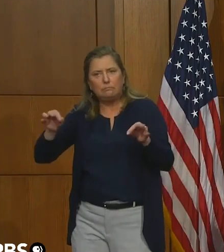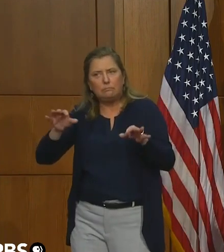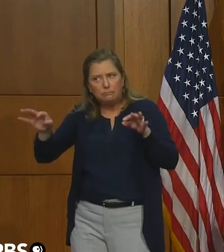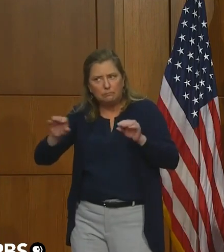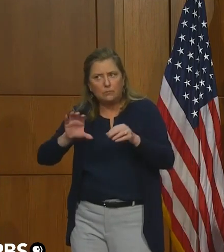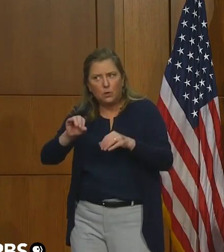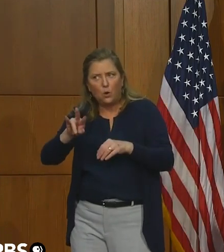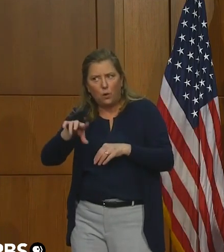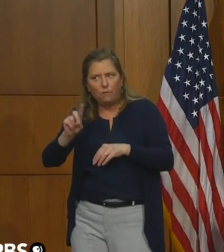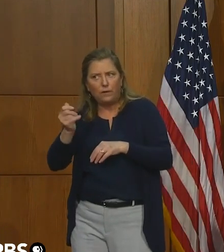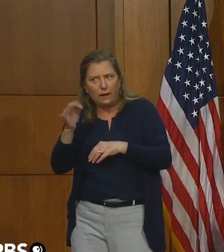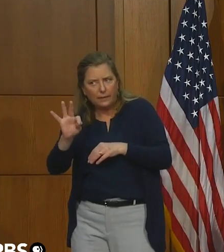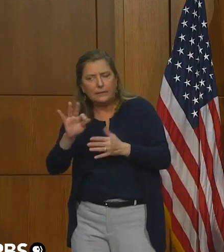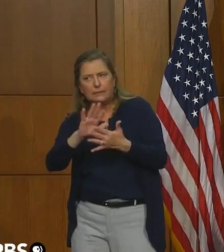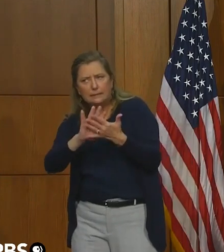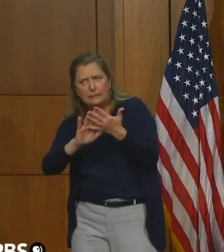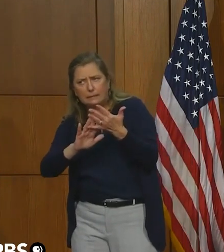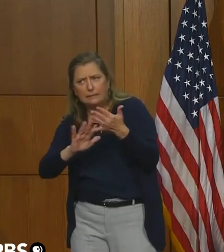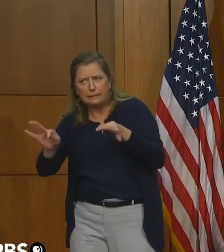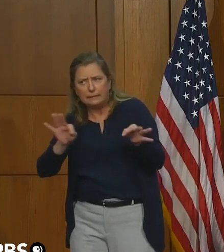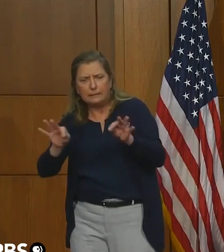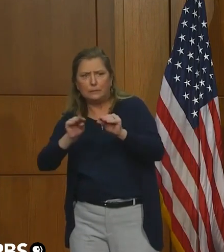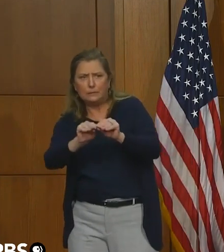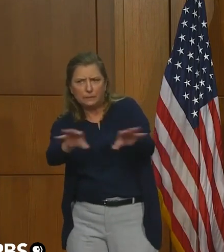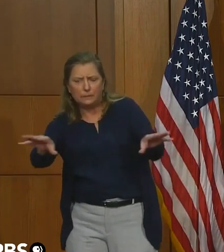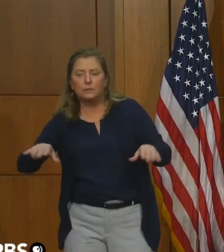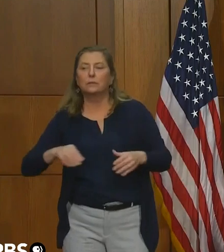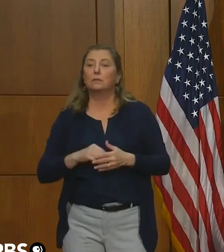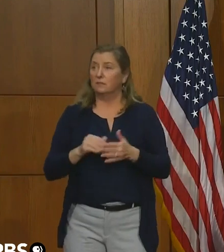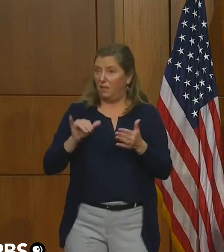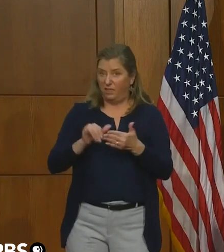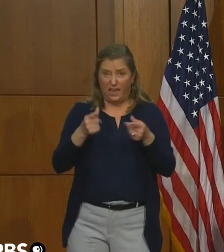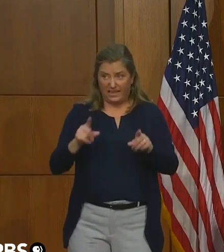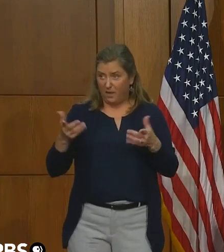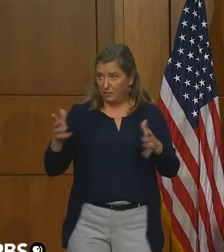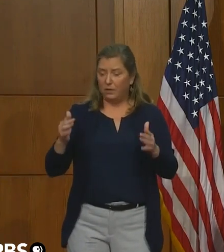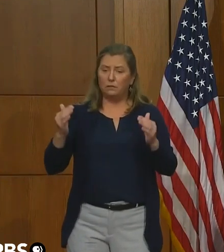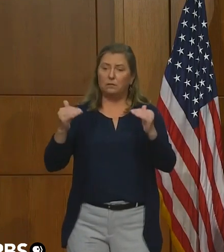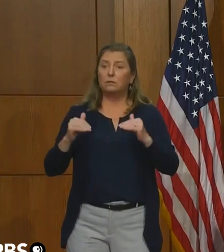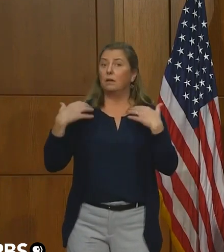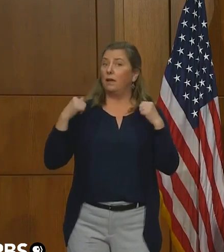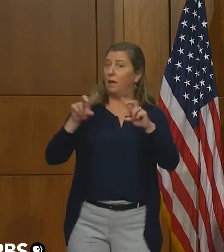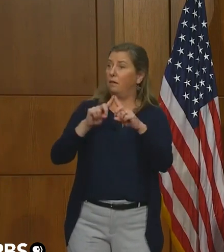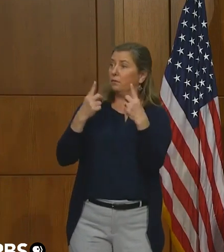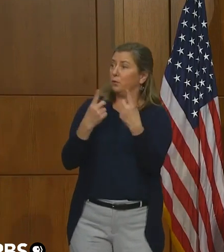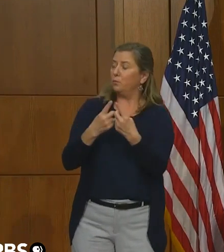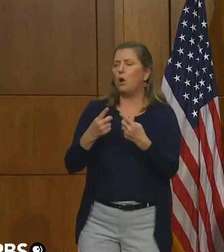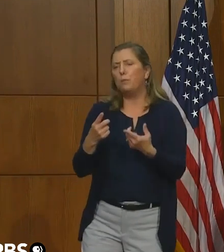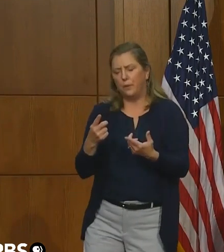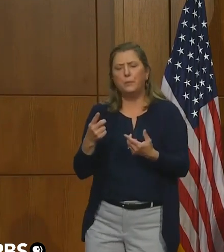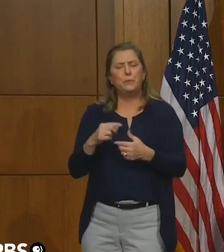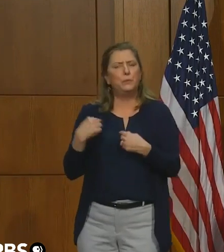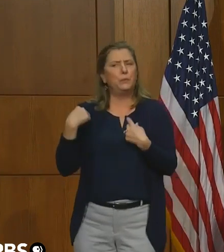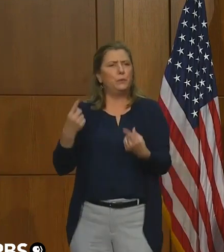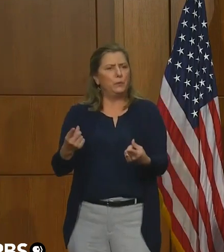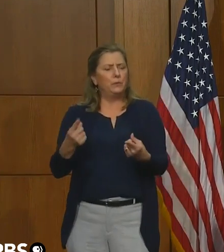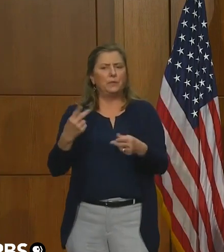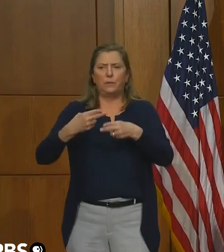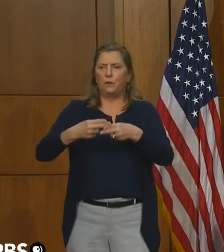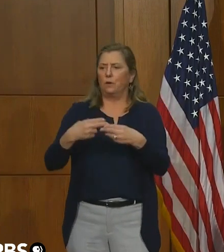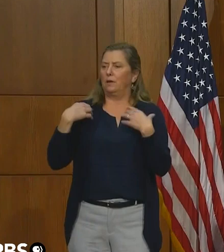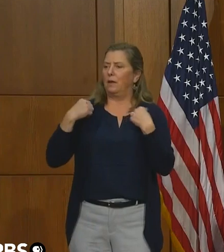other interventions. So that's being done. The health department itself has had something for quite some time that we call